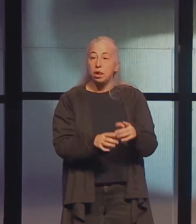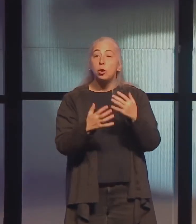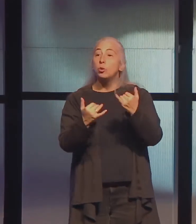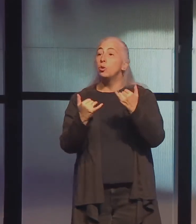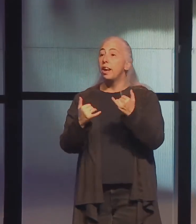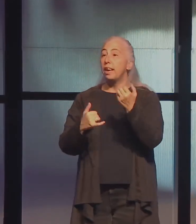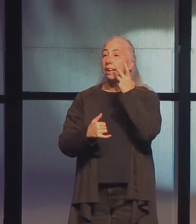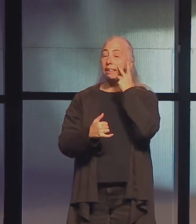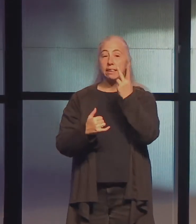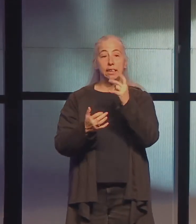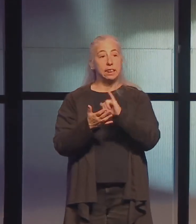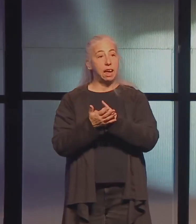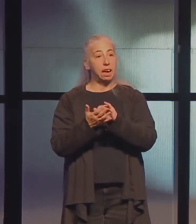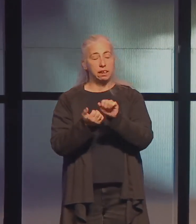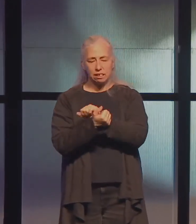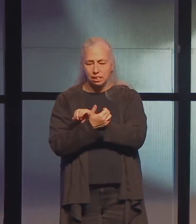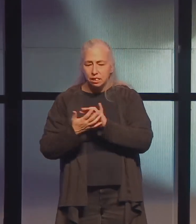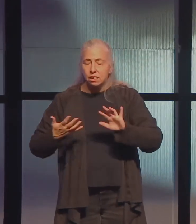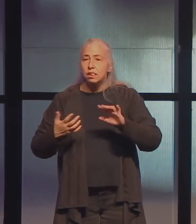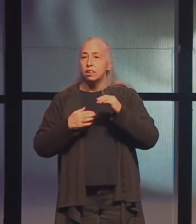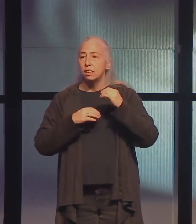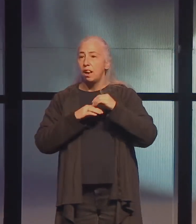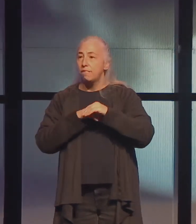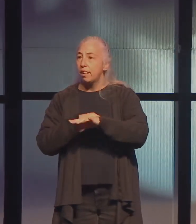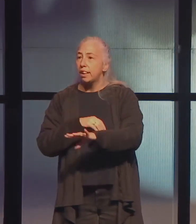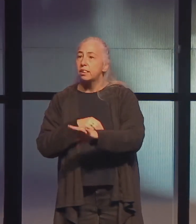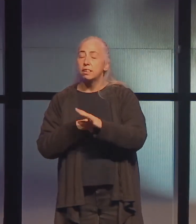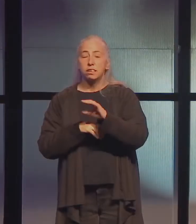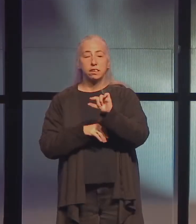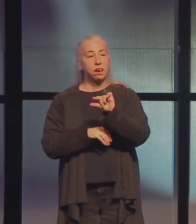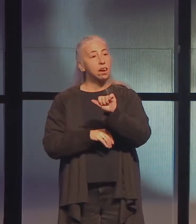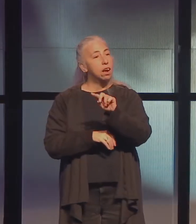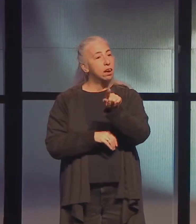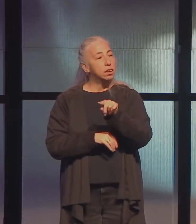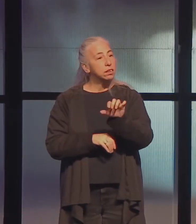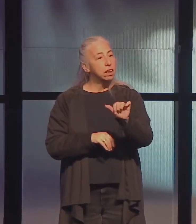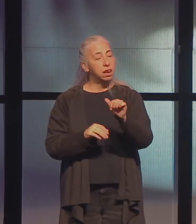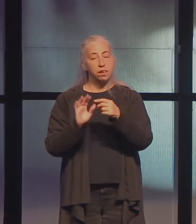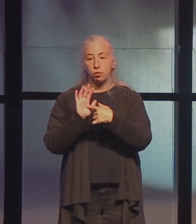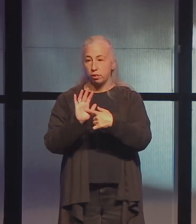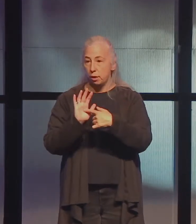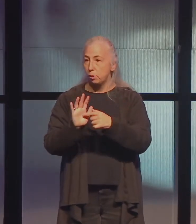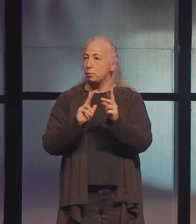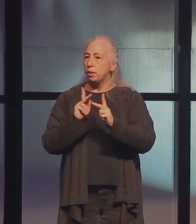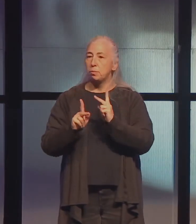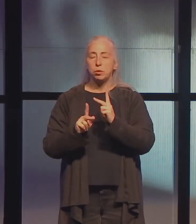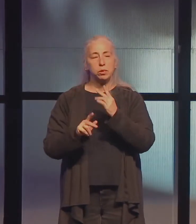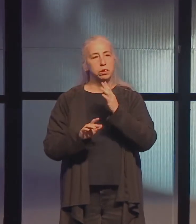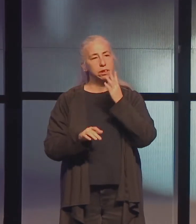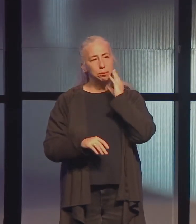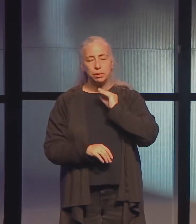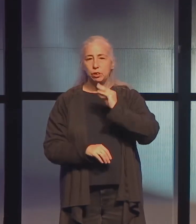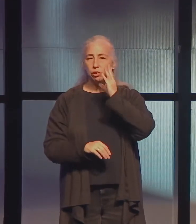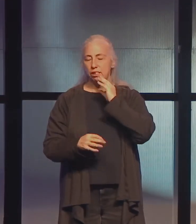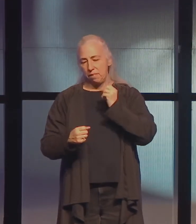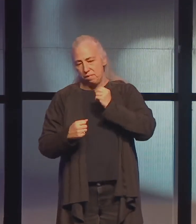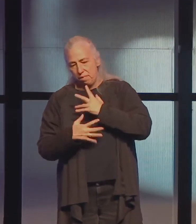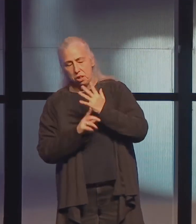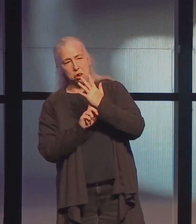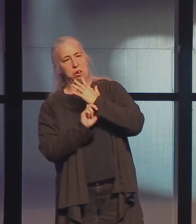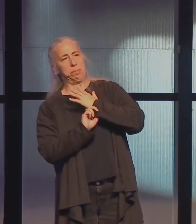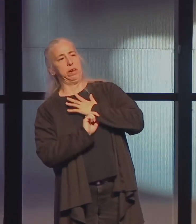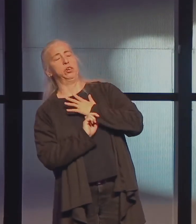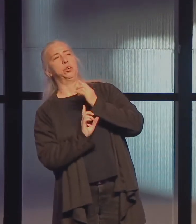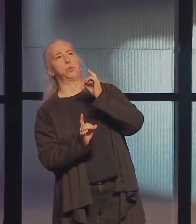devastating effects in places like Gaza, where generations of people have suffered under violence and occupation and fear. And we see it in